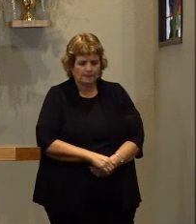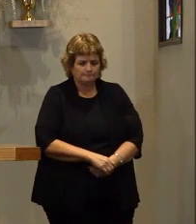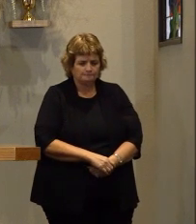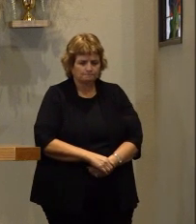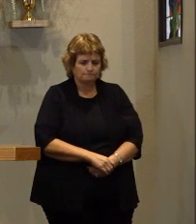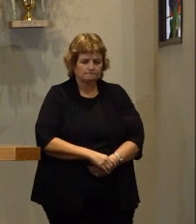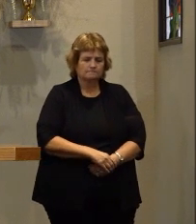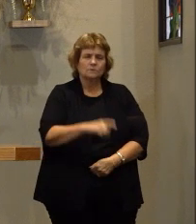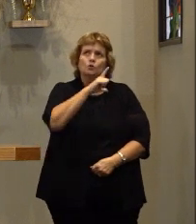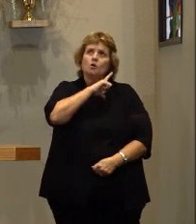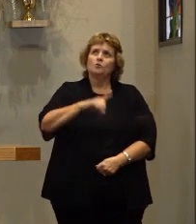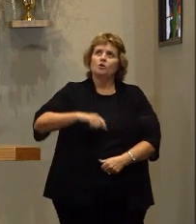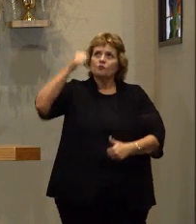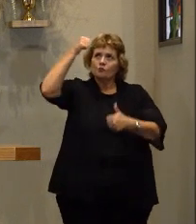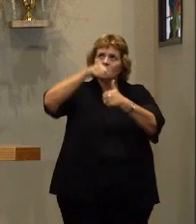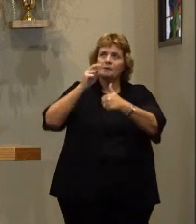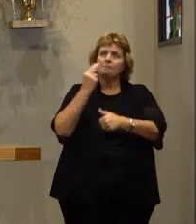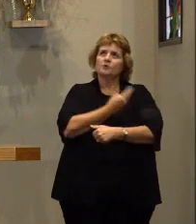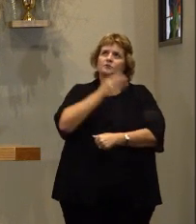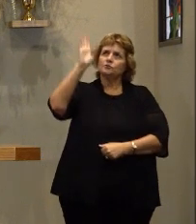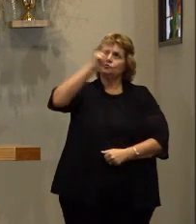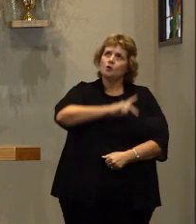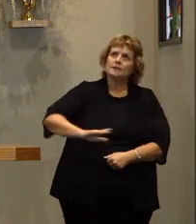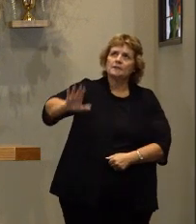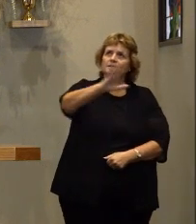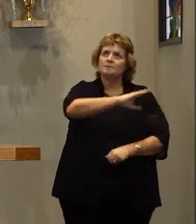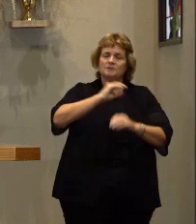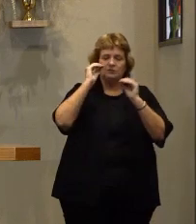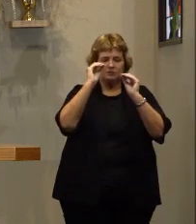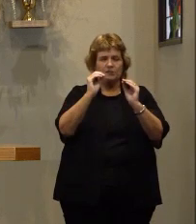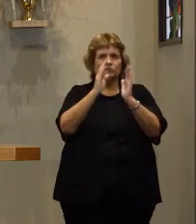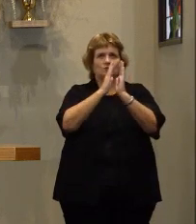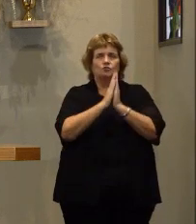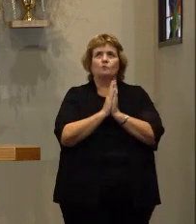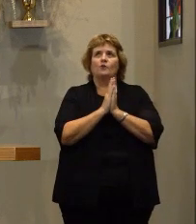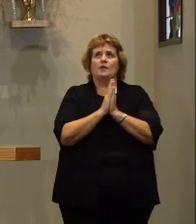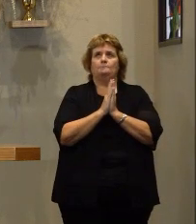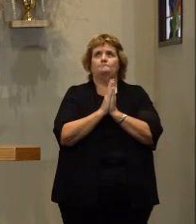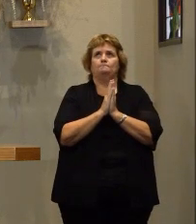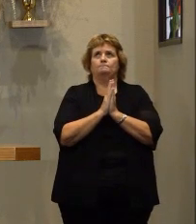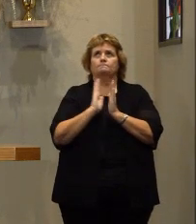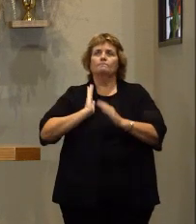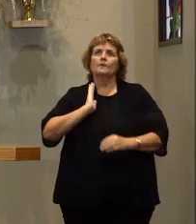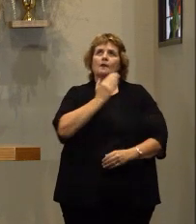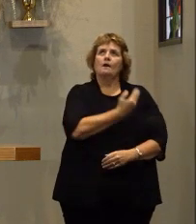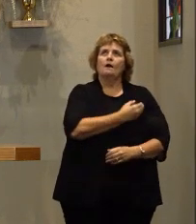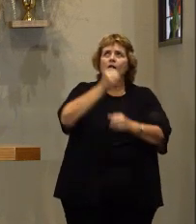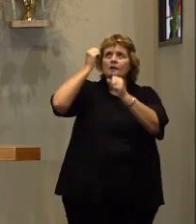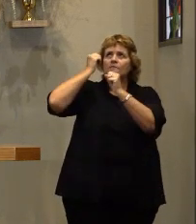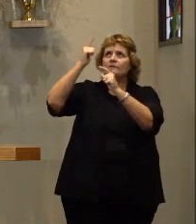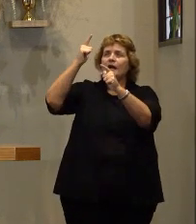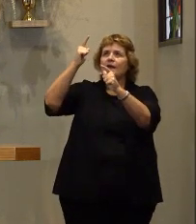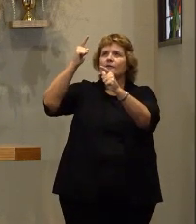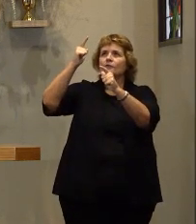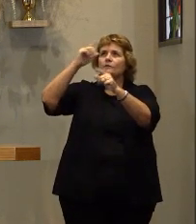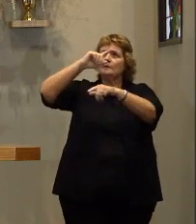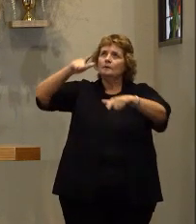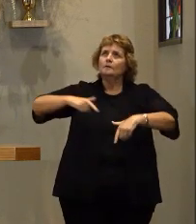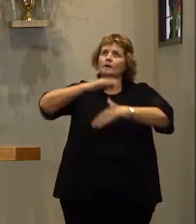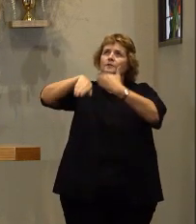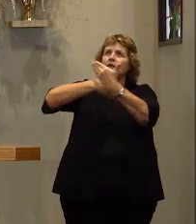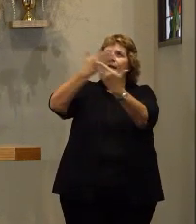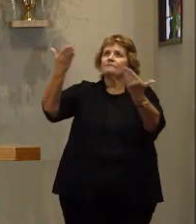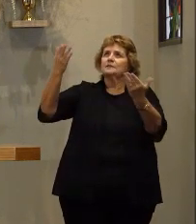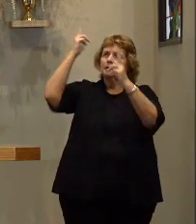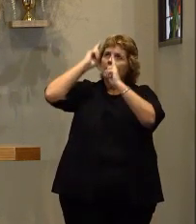Lord, remember us in your kingdom and teach us to pray. Our Father, who art in heaven, hallowed be thy